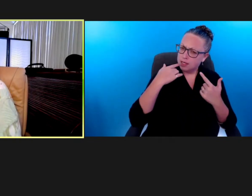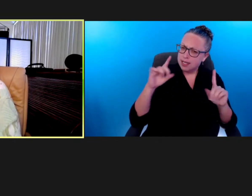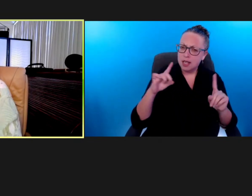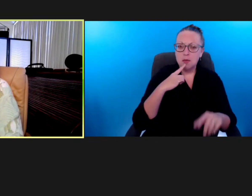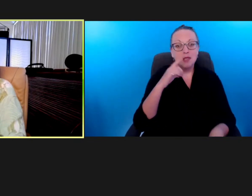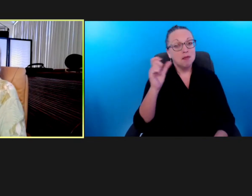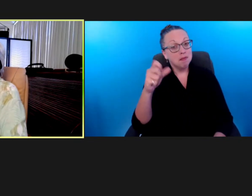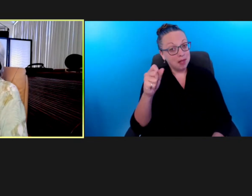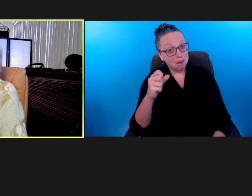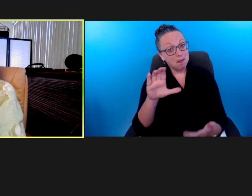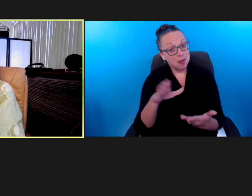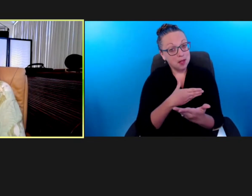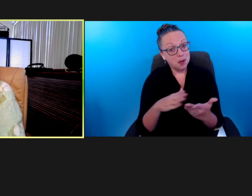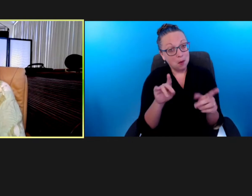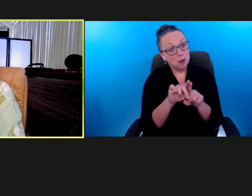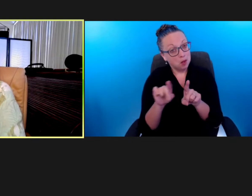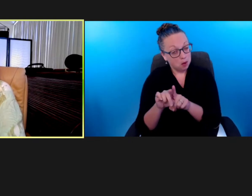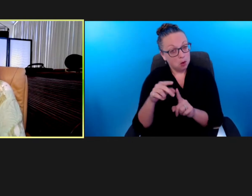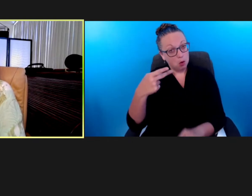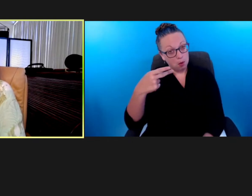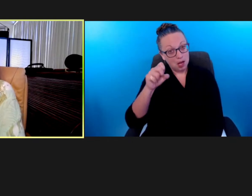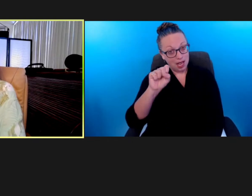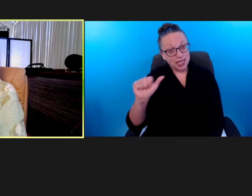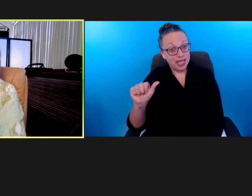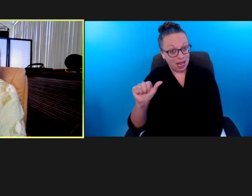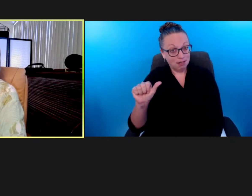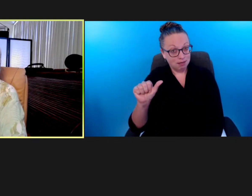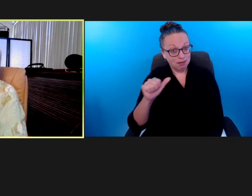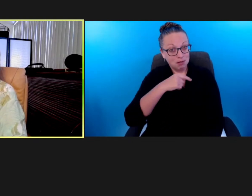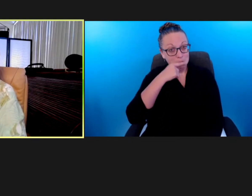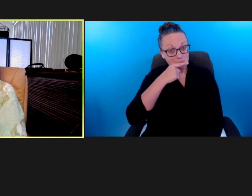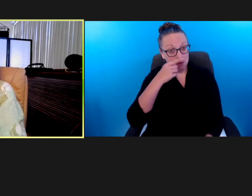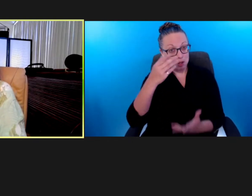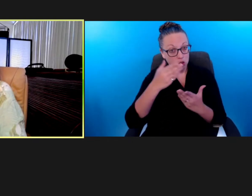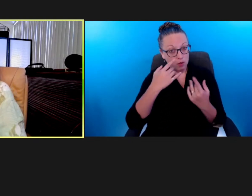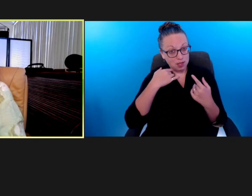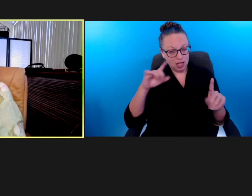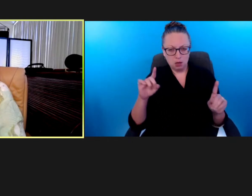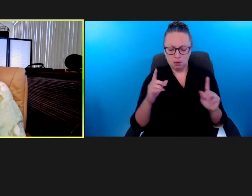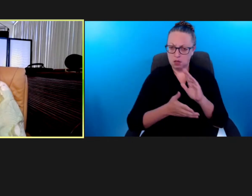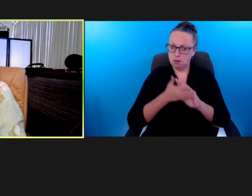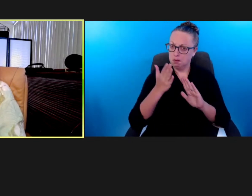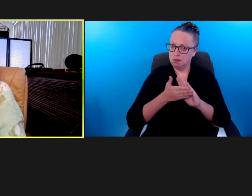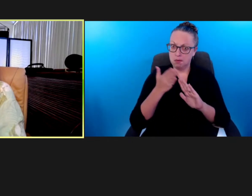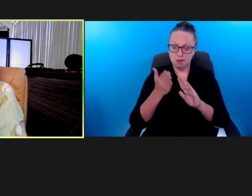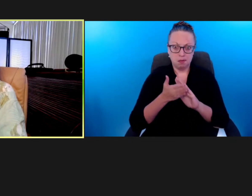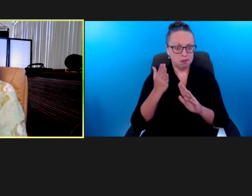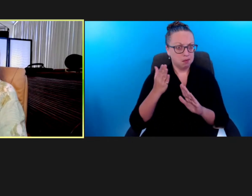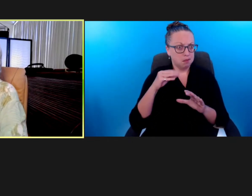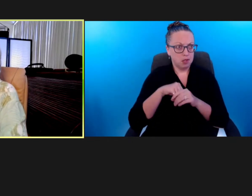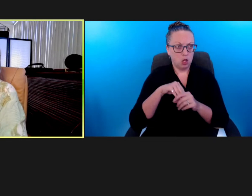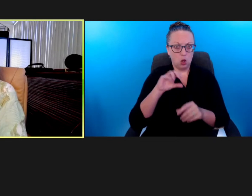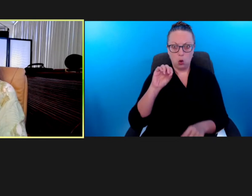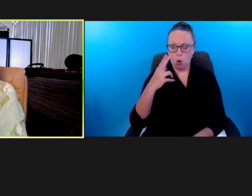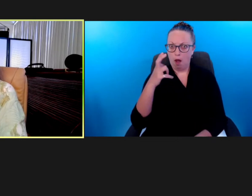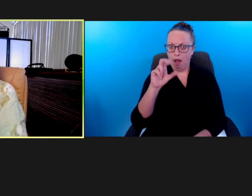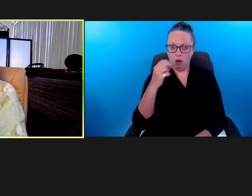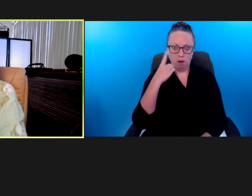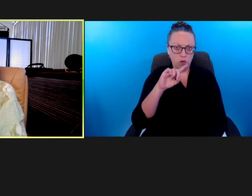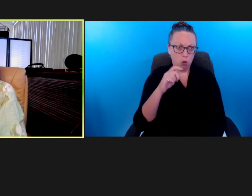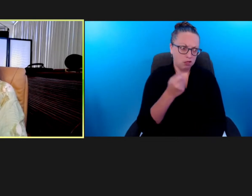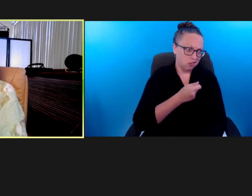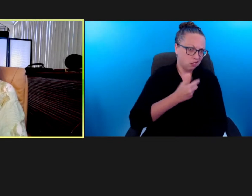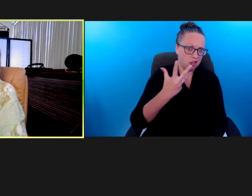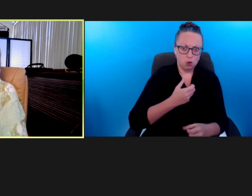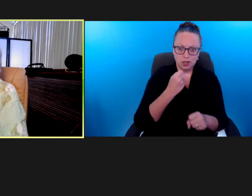public service announcement that ran in Ohio for years. My sister lived in Cincinnati at the time,